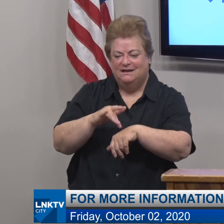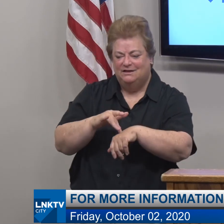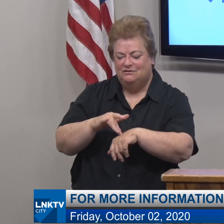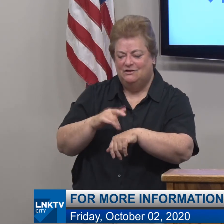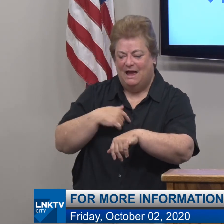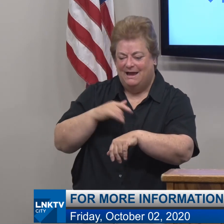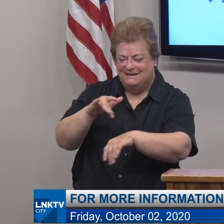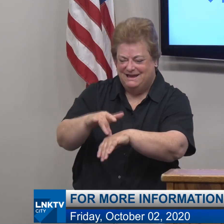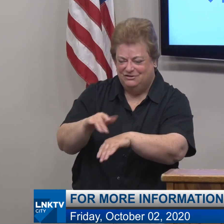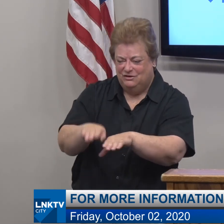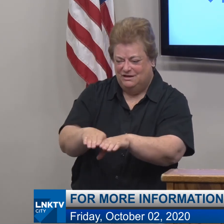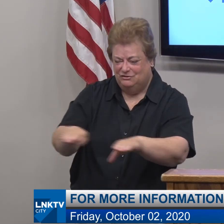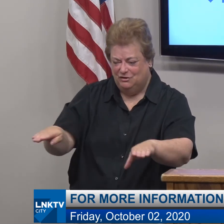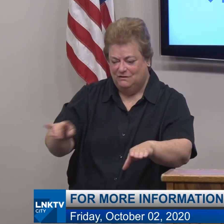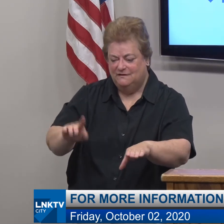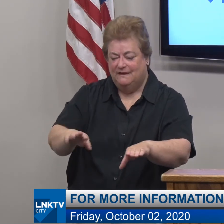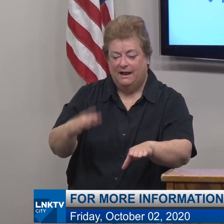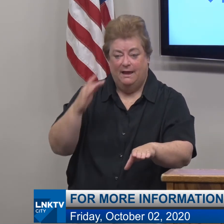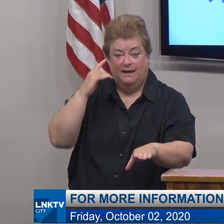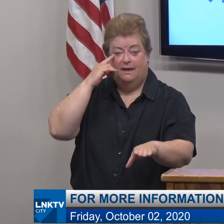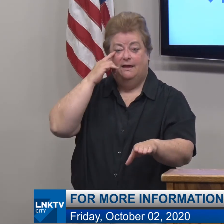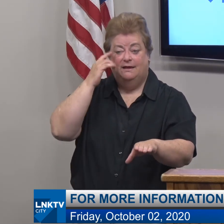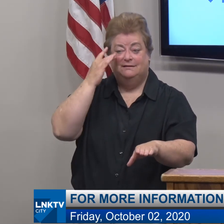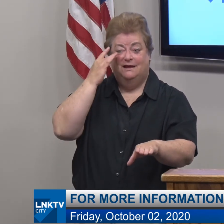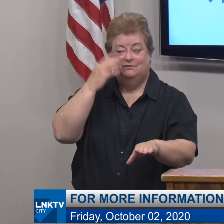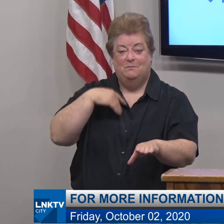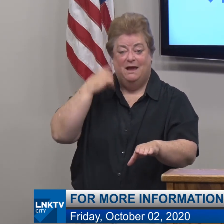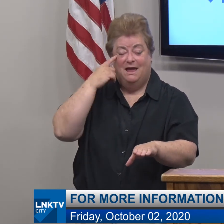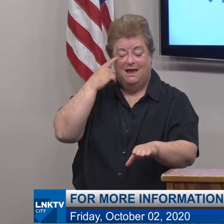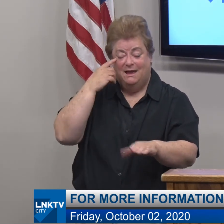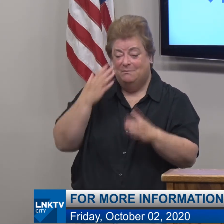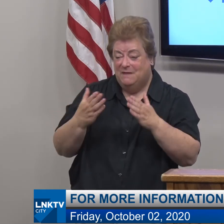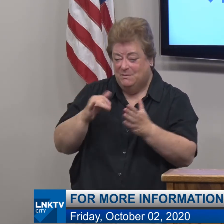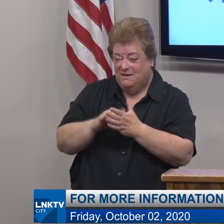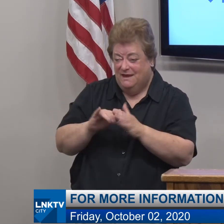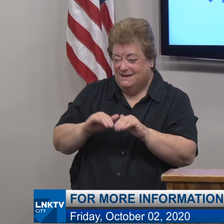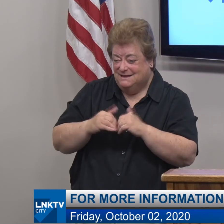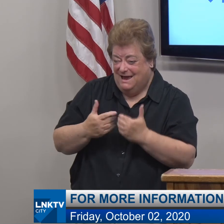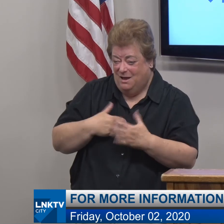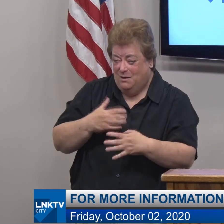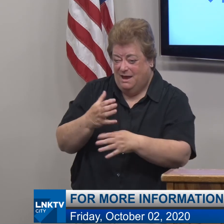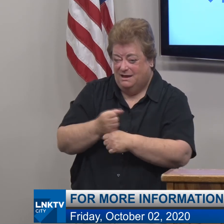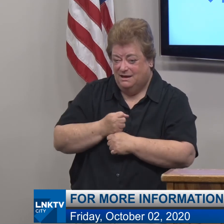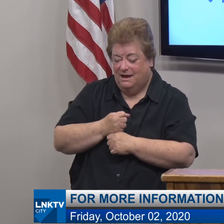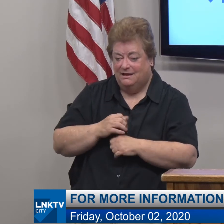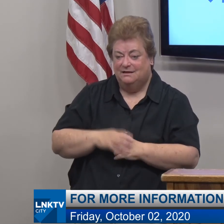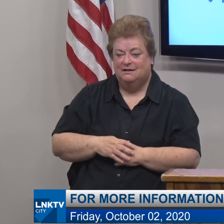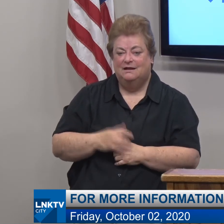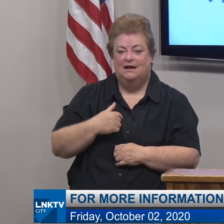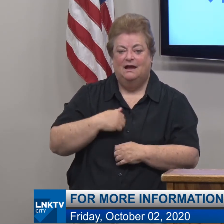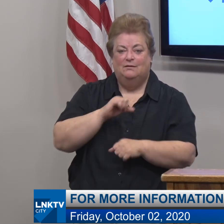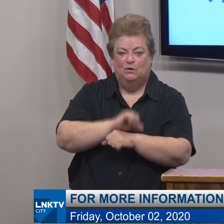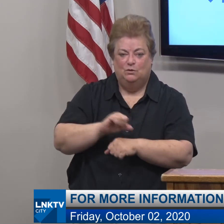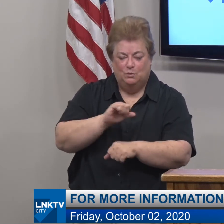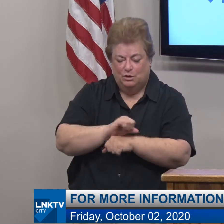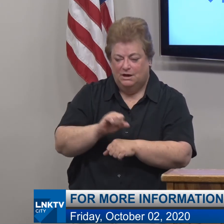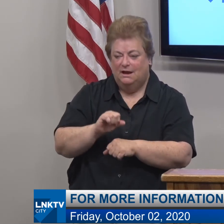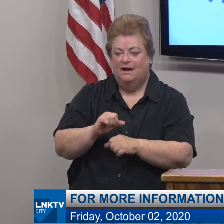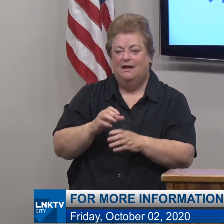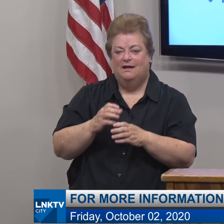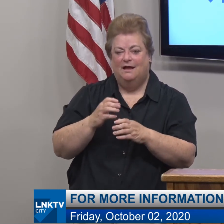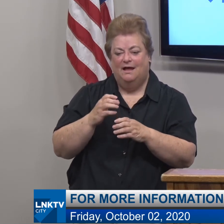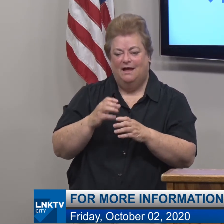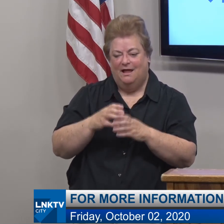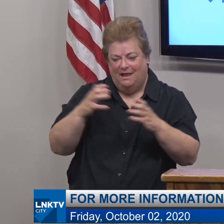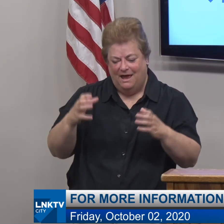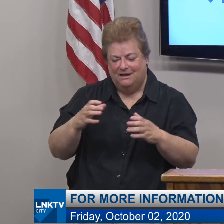eye. And that's how, and I don't think it's any secret that I've been working a lot of long hours and